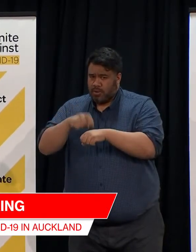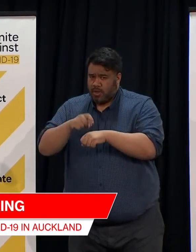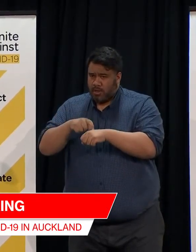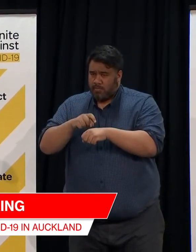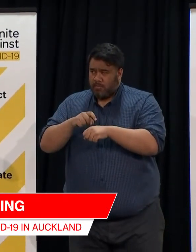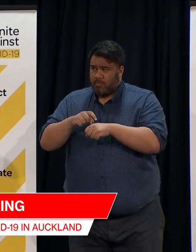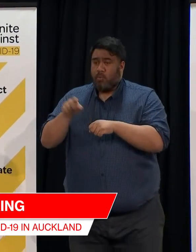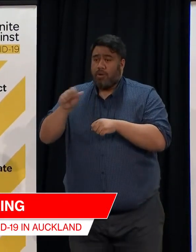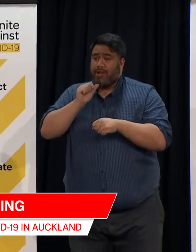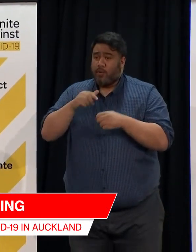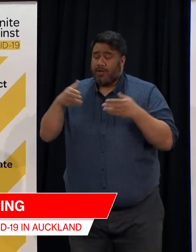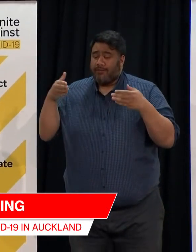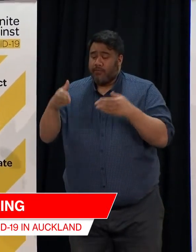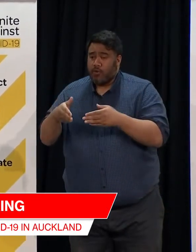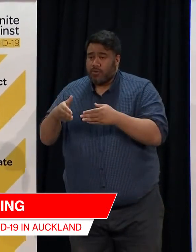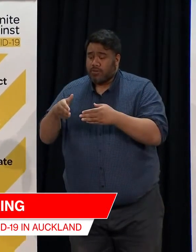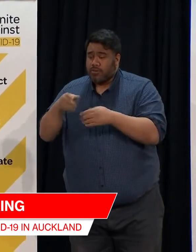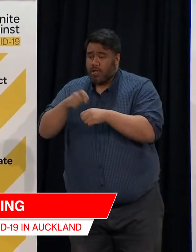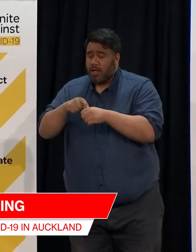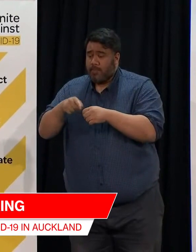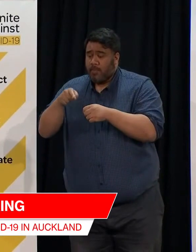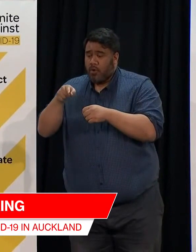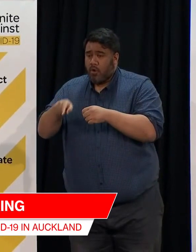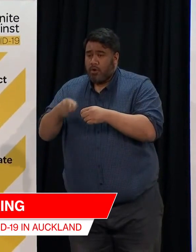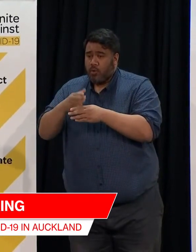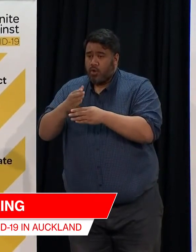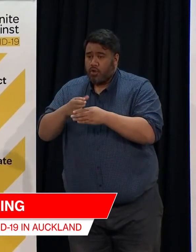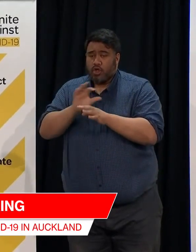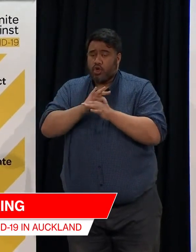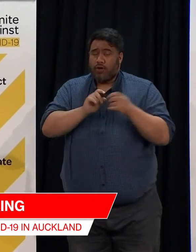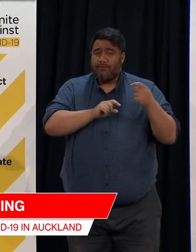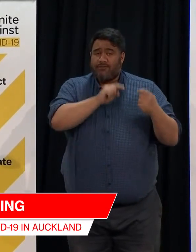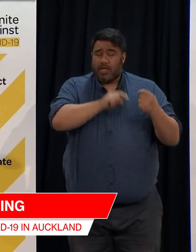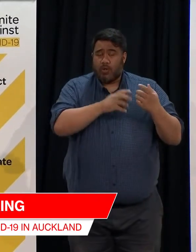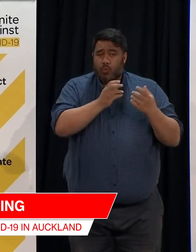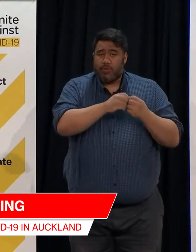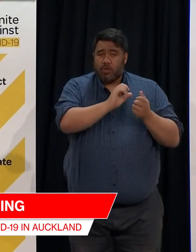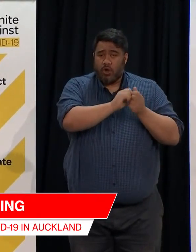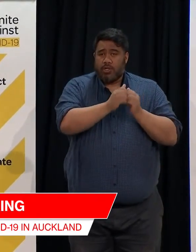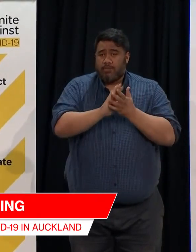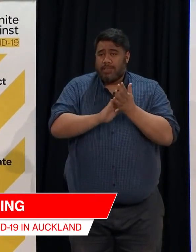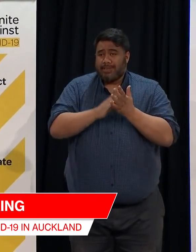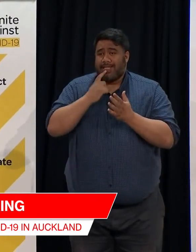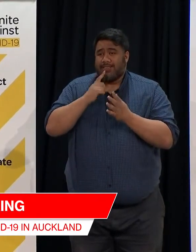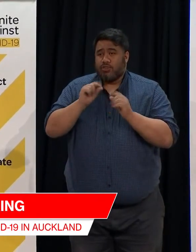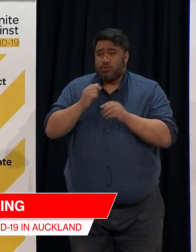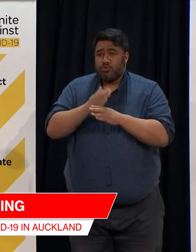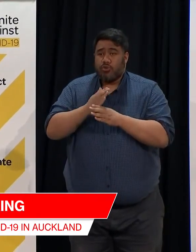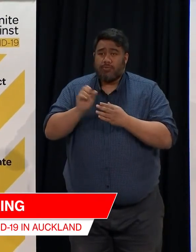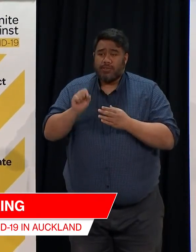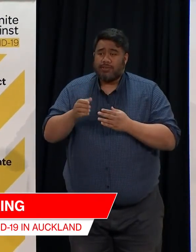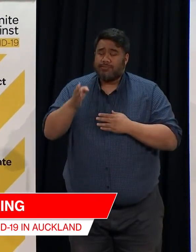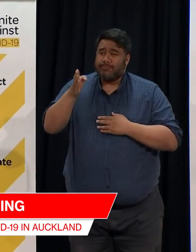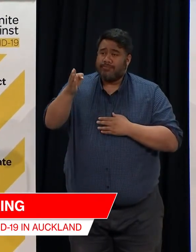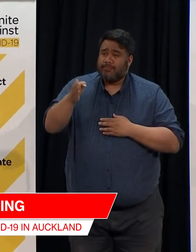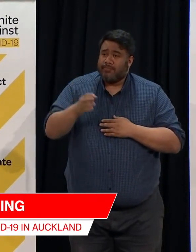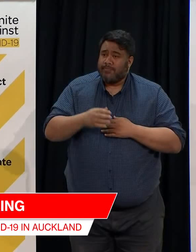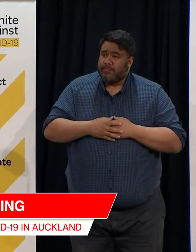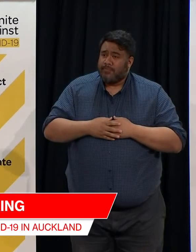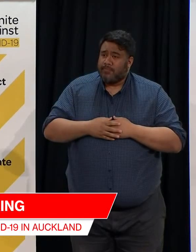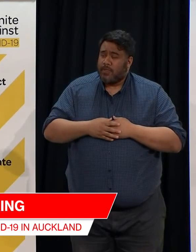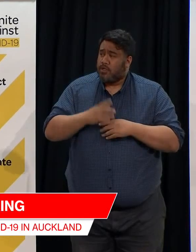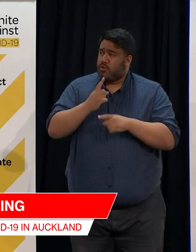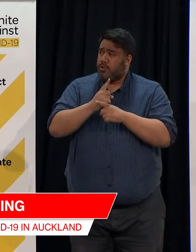onto your work rather than fighting with your colleagues. Can you give us the latest on the saliva testing plans for those essential